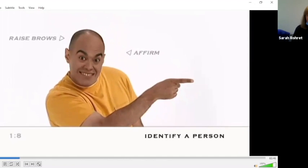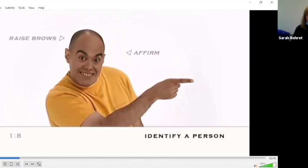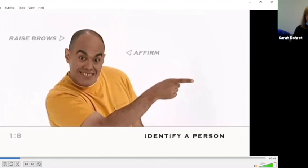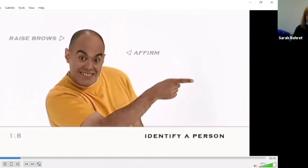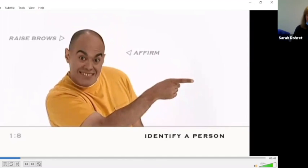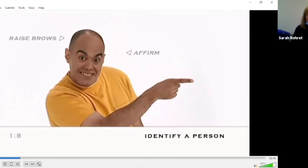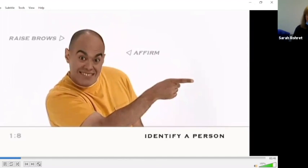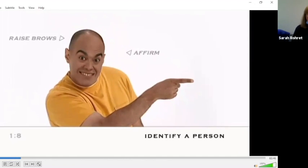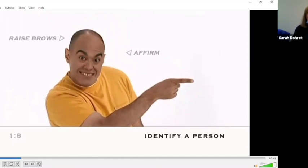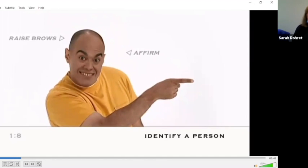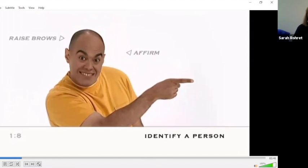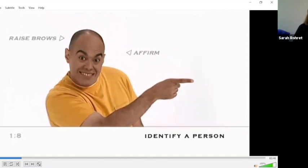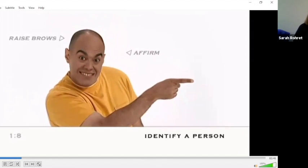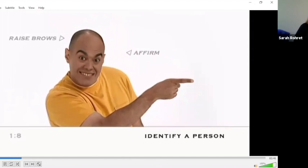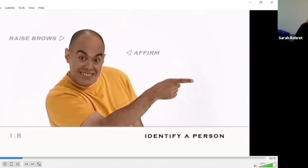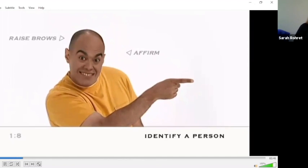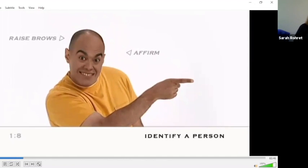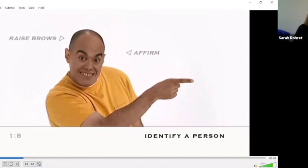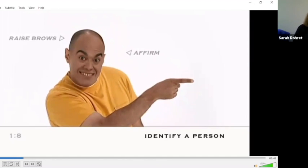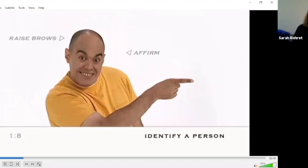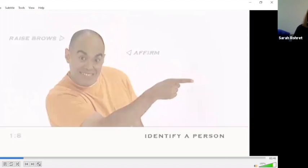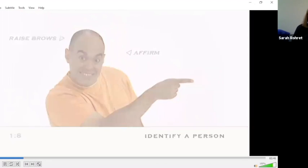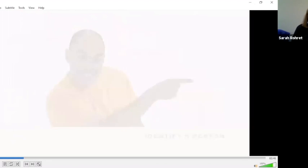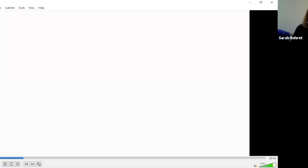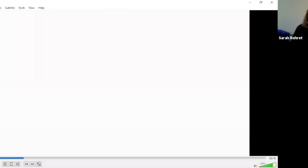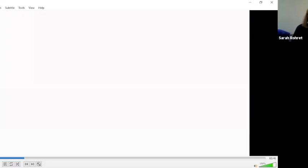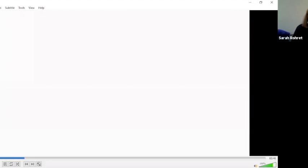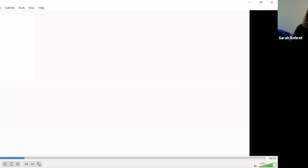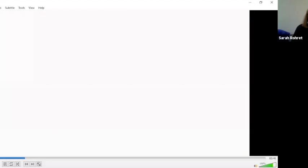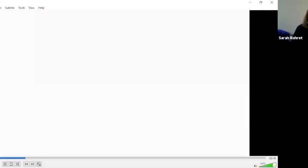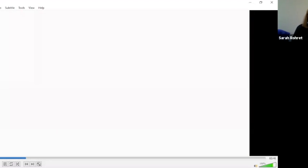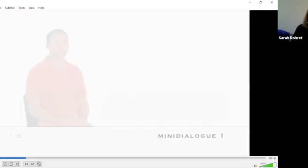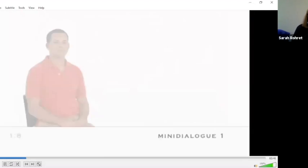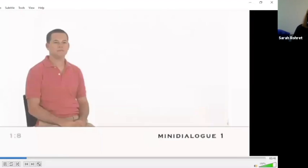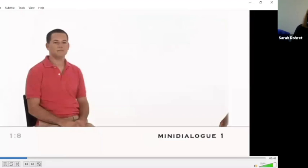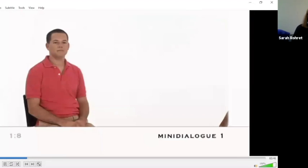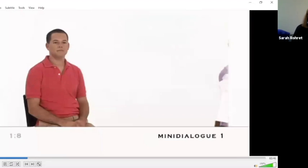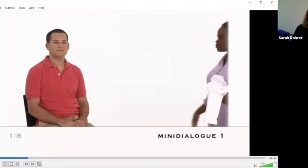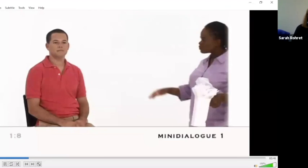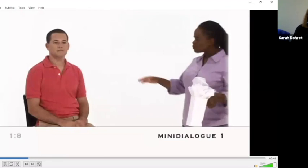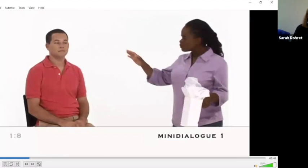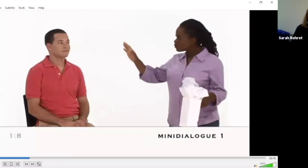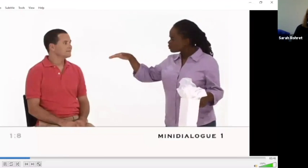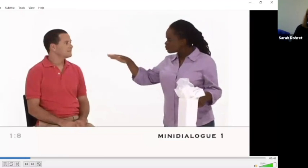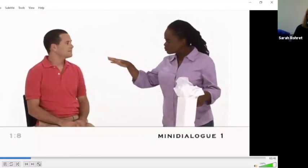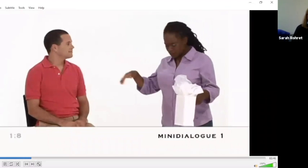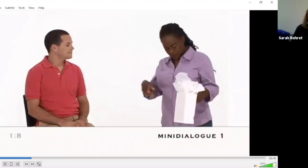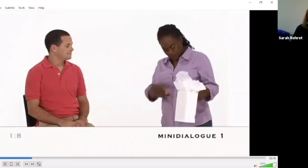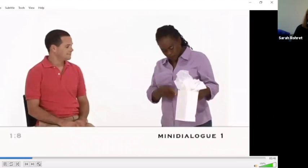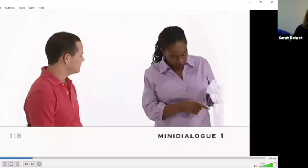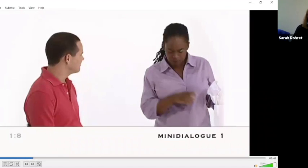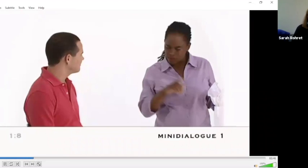He did his odd. Kind of exaggerating a little bit there. Yeah, he's exaggerating.